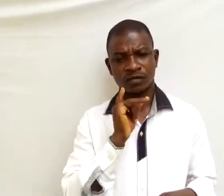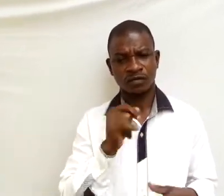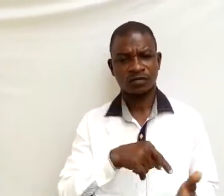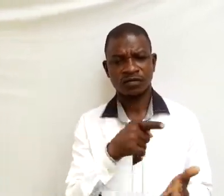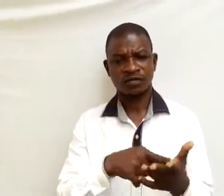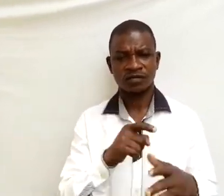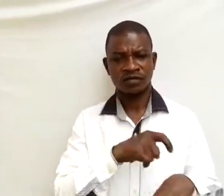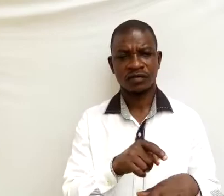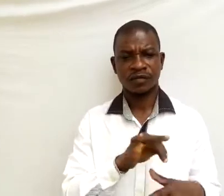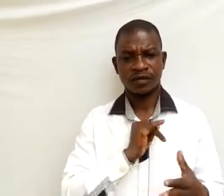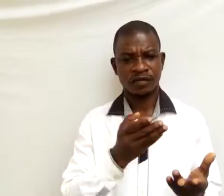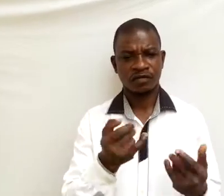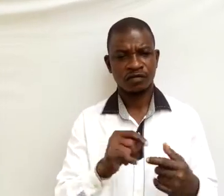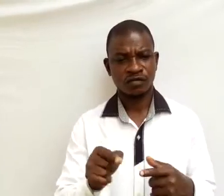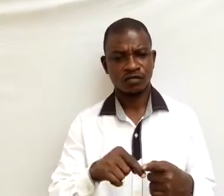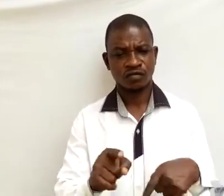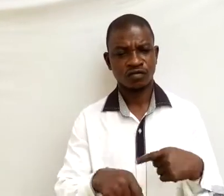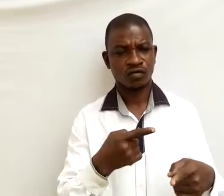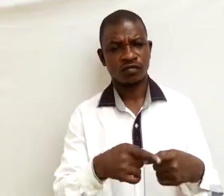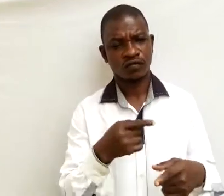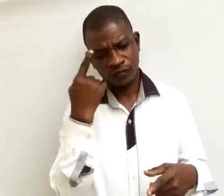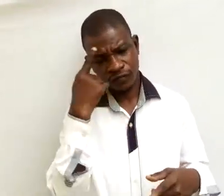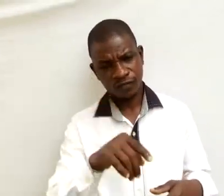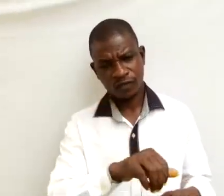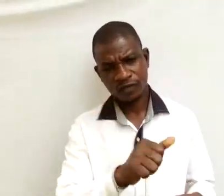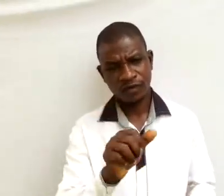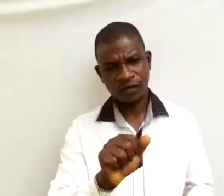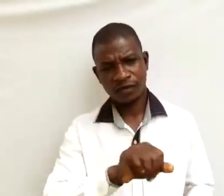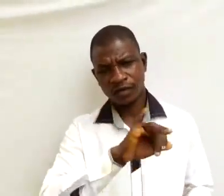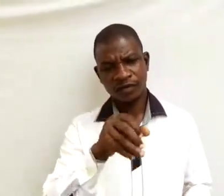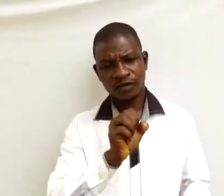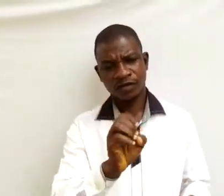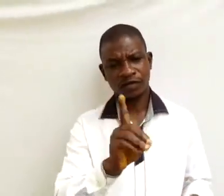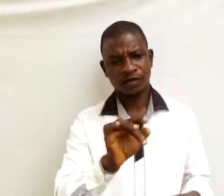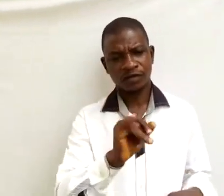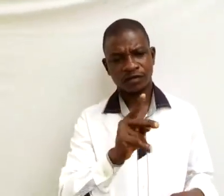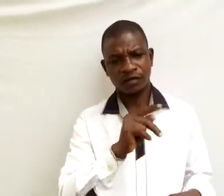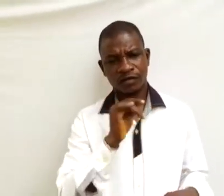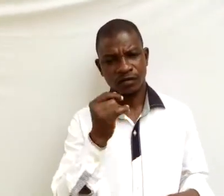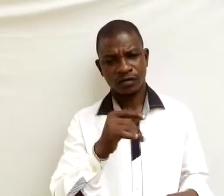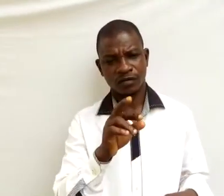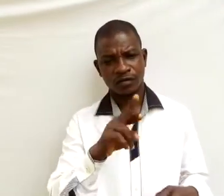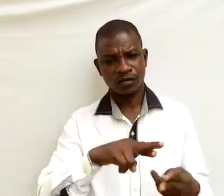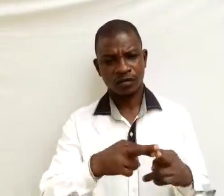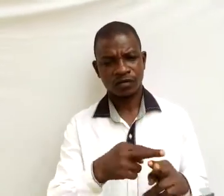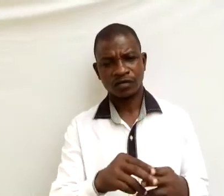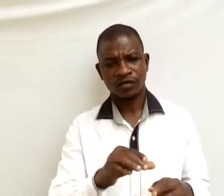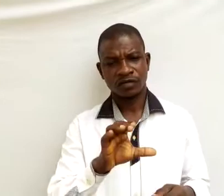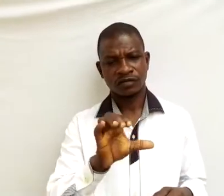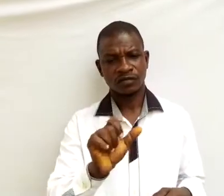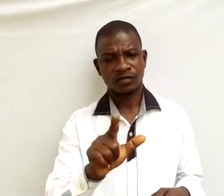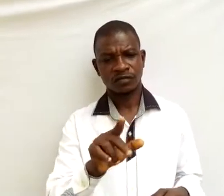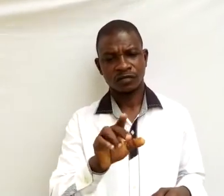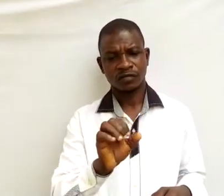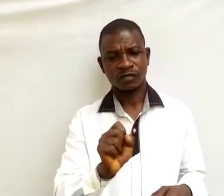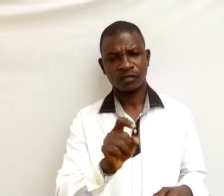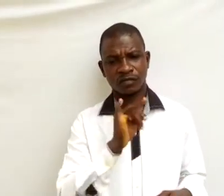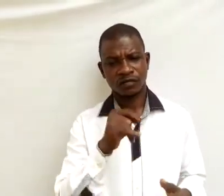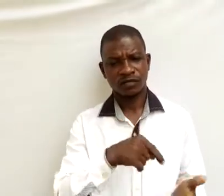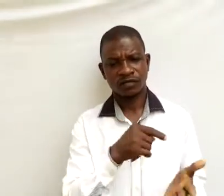I want us to go for adjectival or relative clause. This clause can be